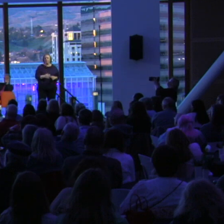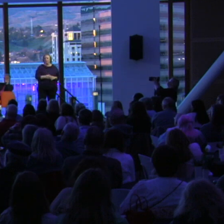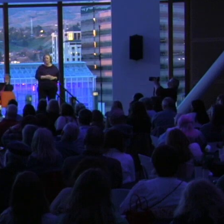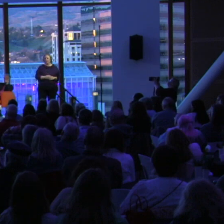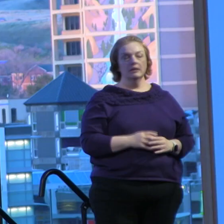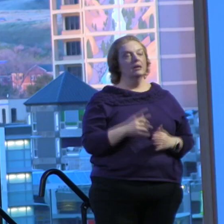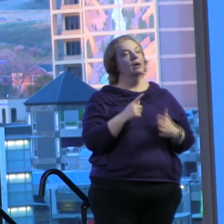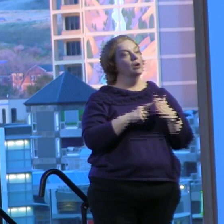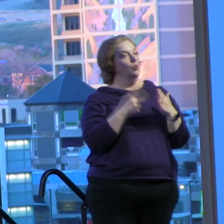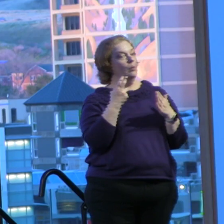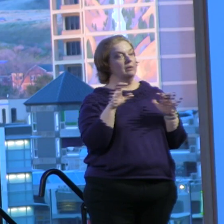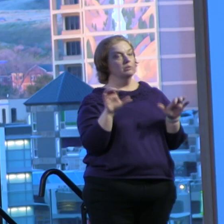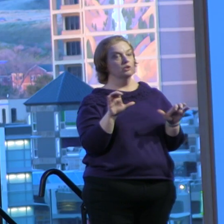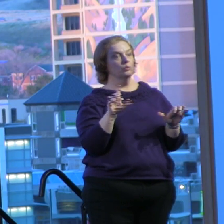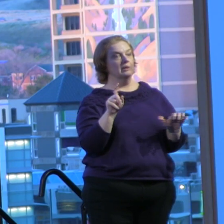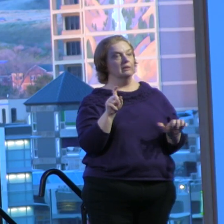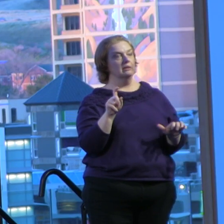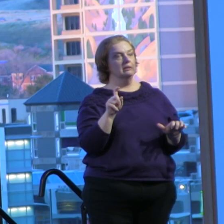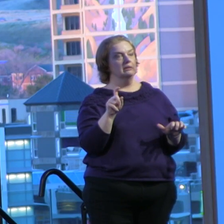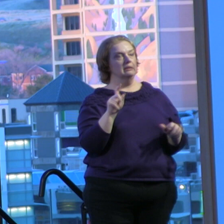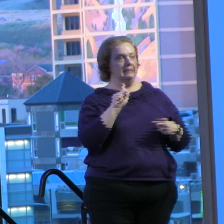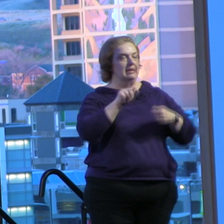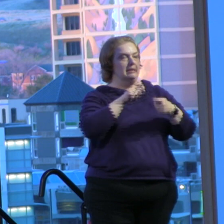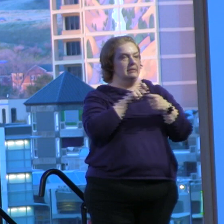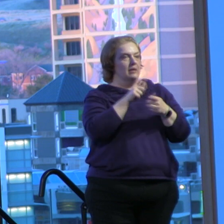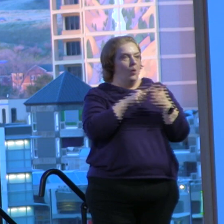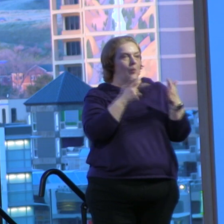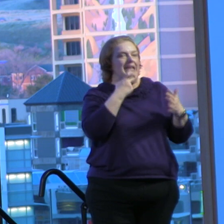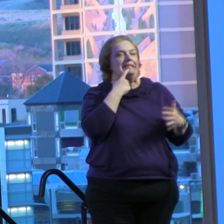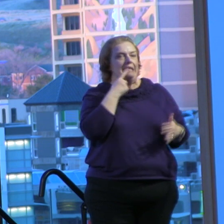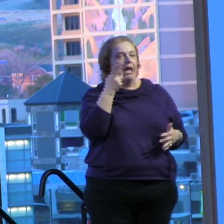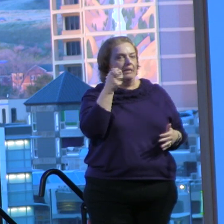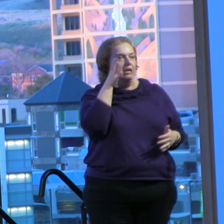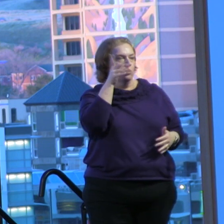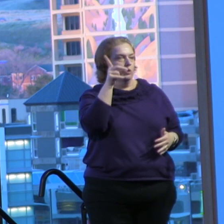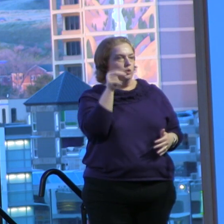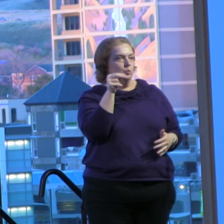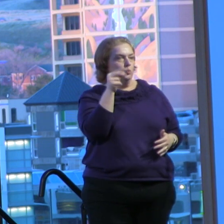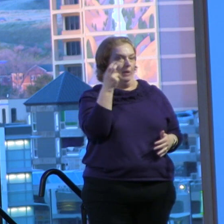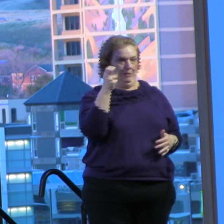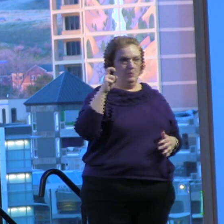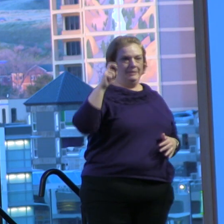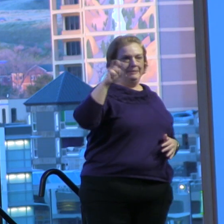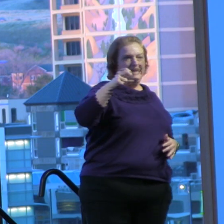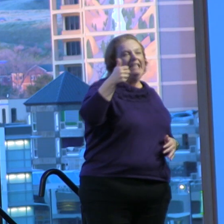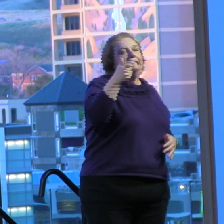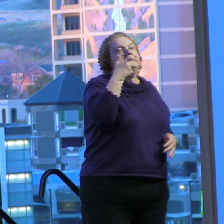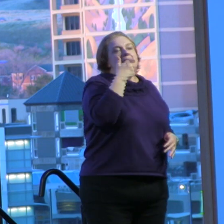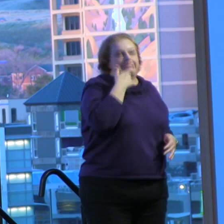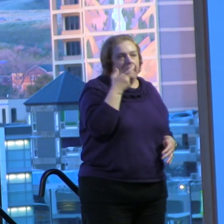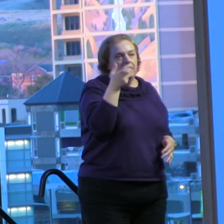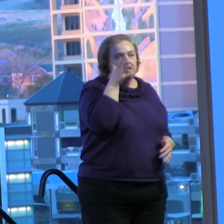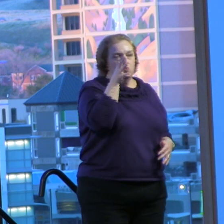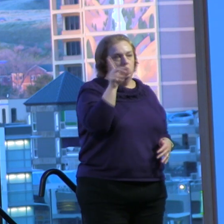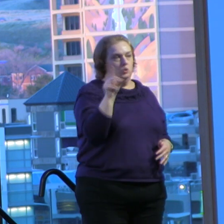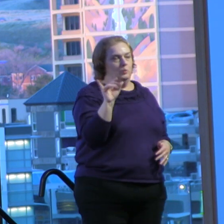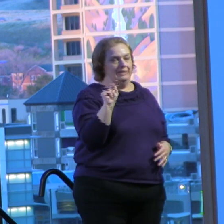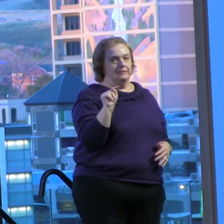What was he doing? Exactly what he said he was going to do when he was sitting at the bar. And when I heard him